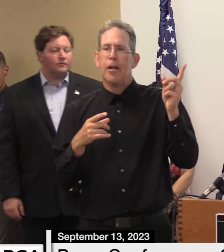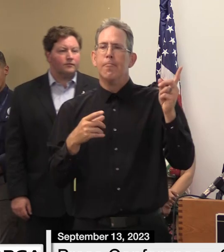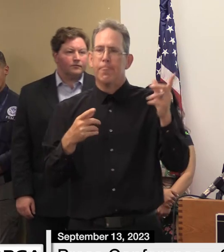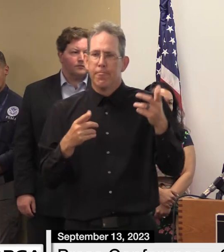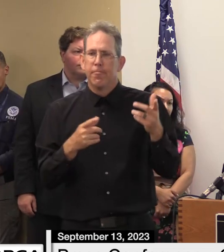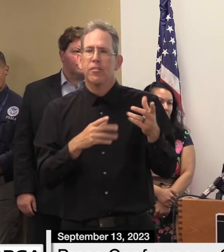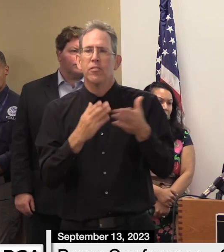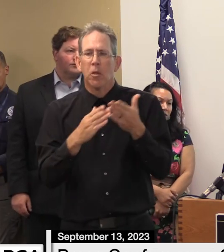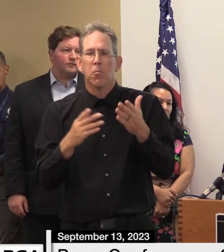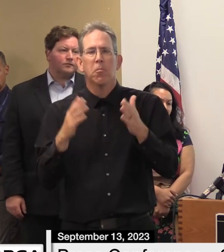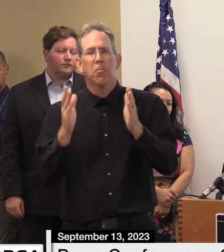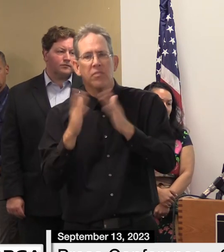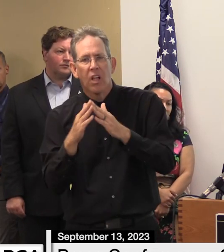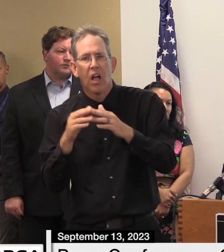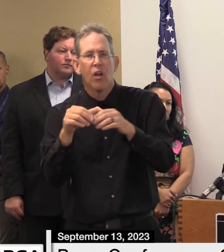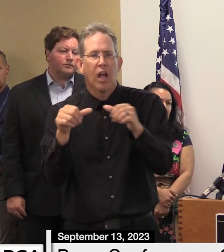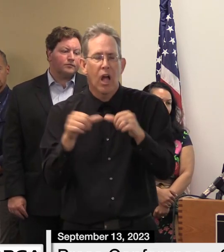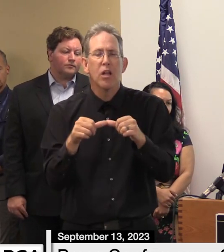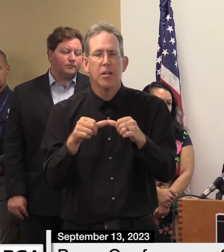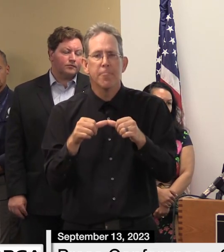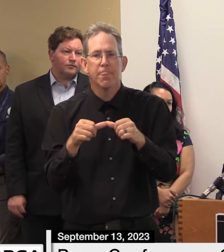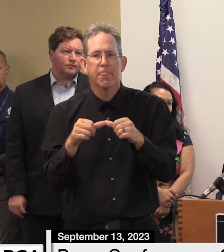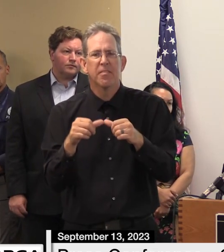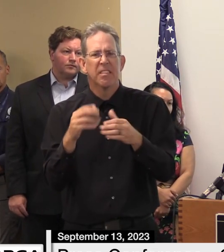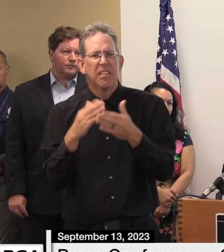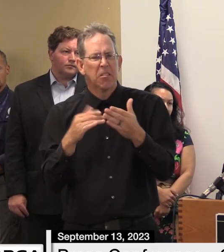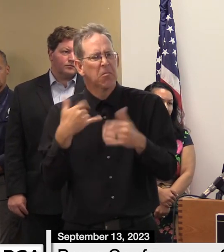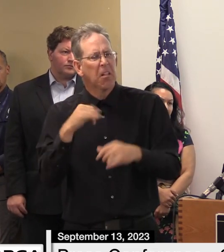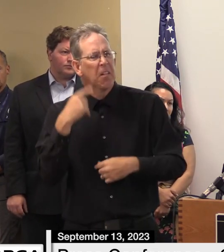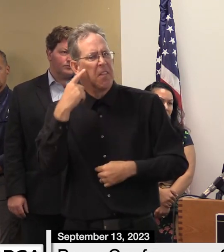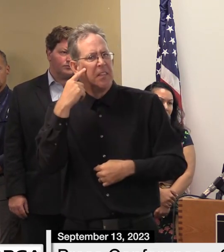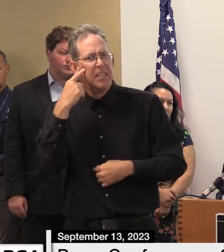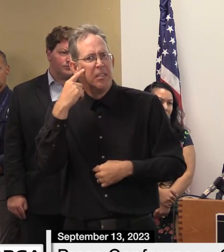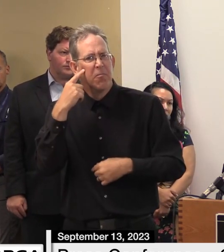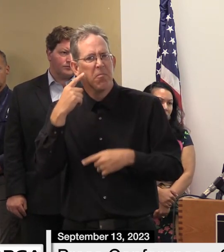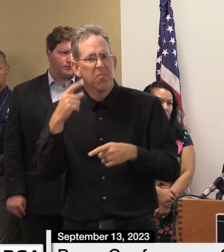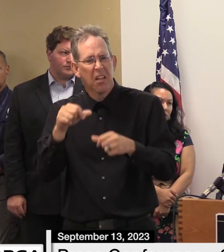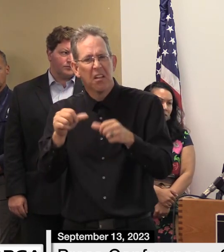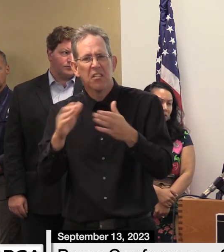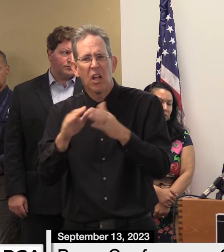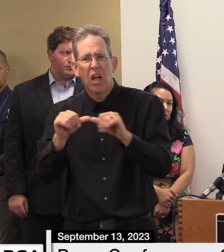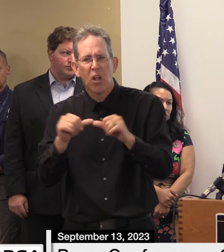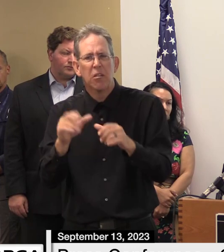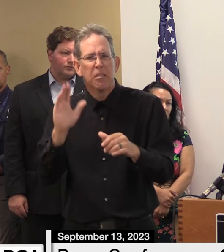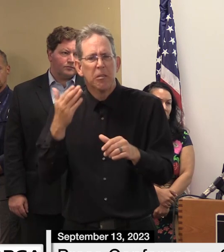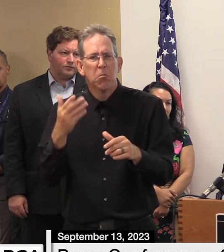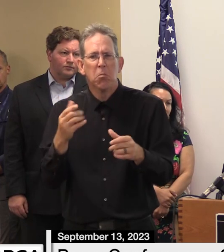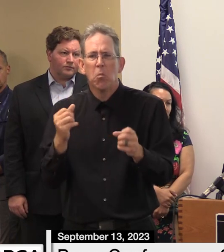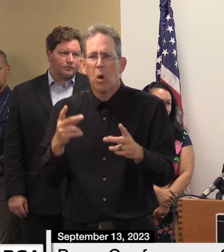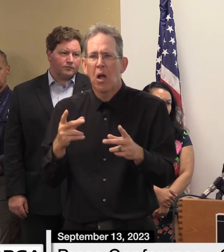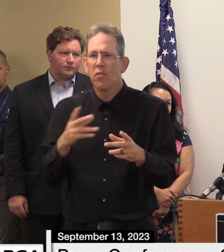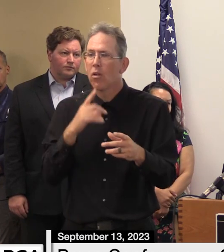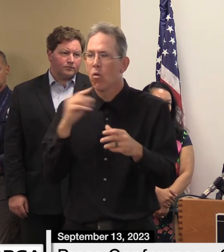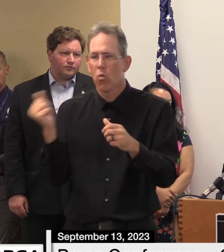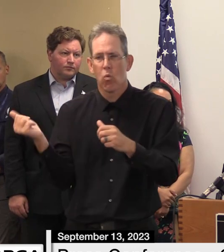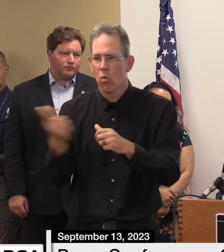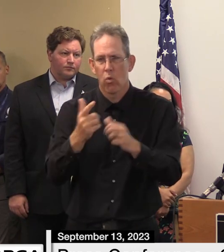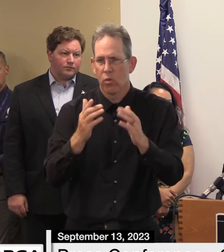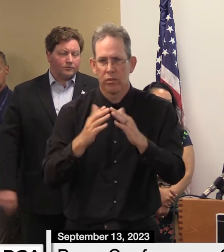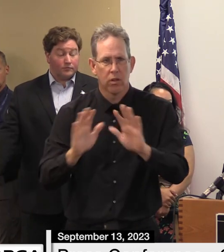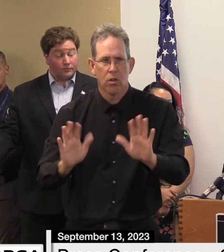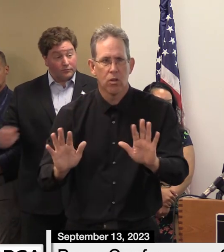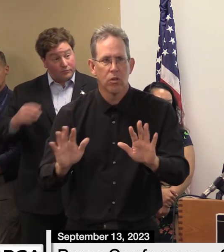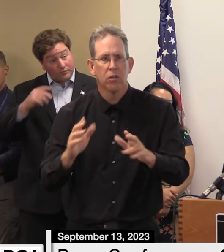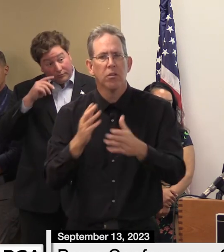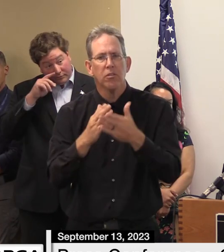downtown areas. And I still think there's a role to play for the downtown areas. Not every downtown, although many of